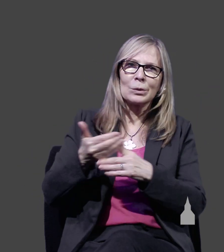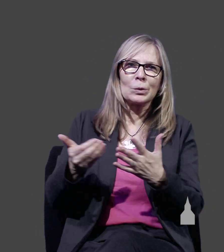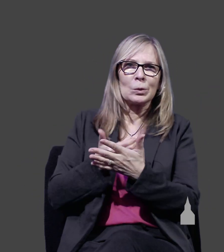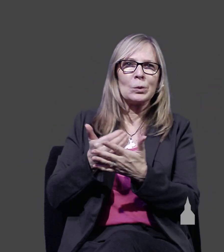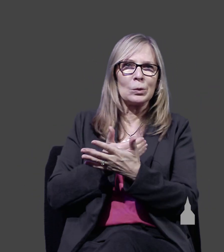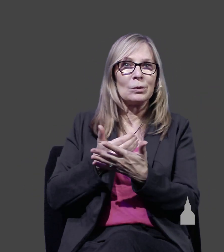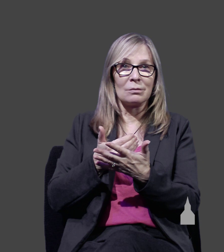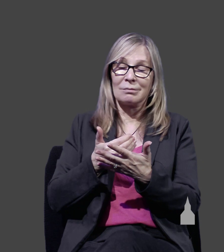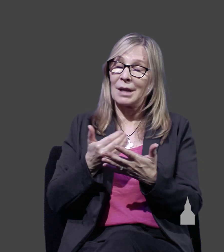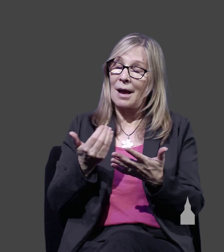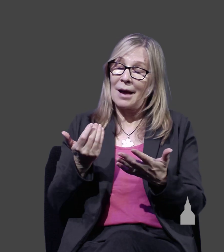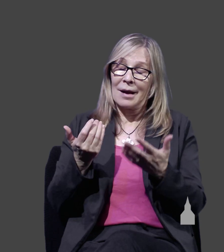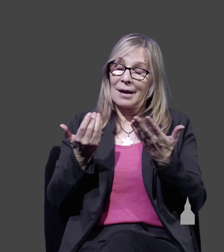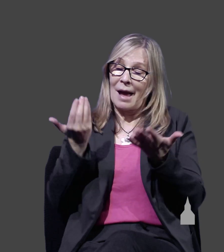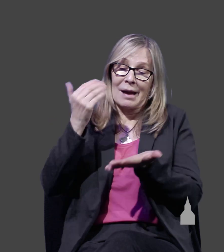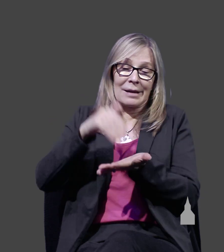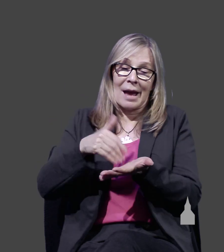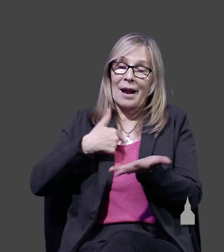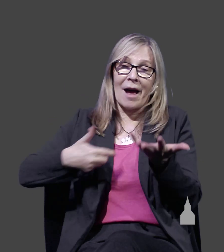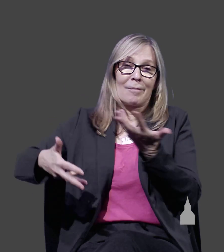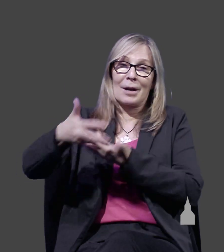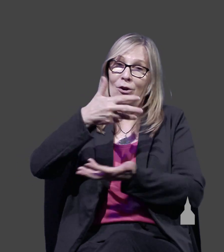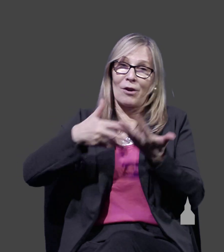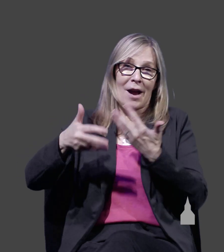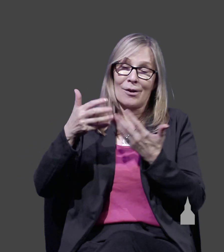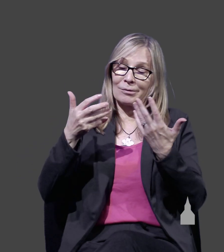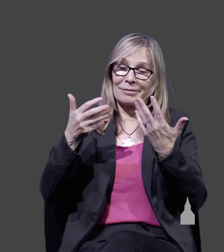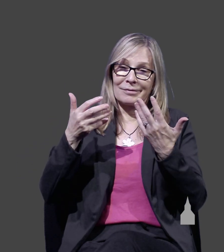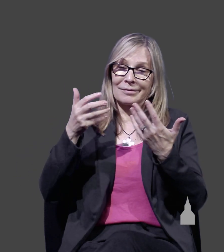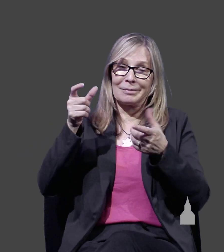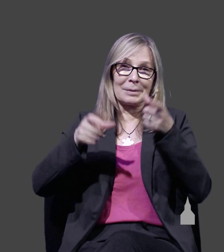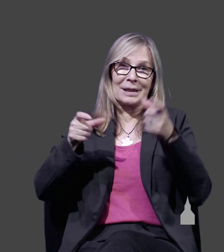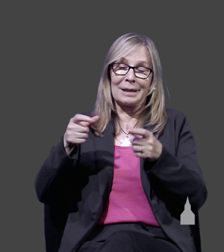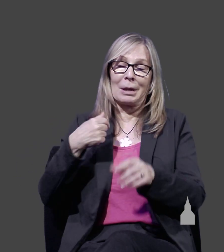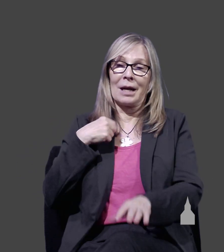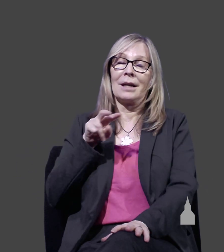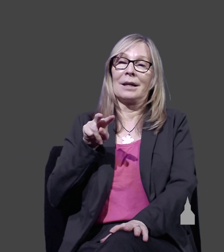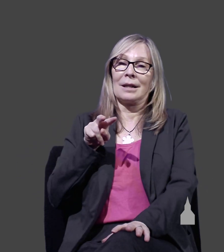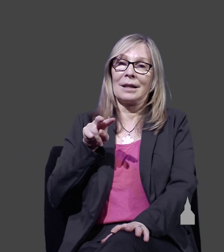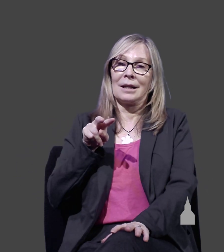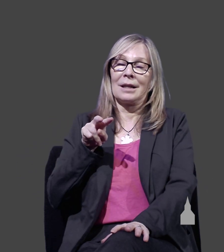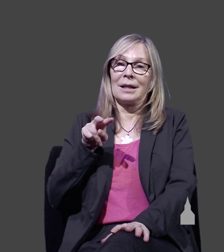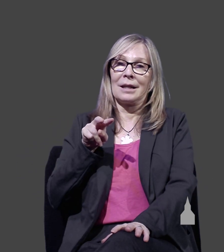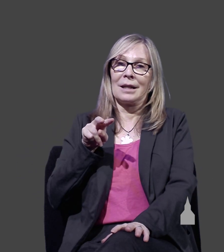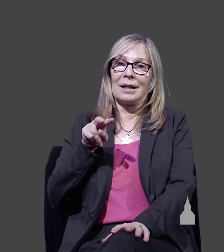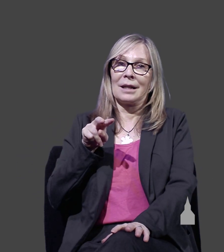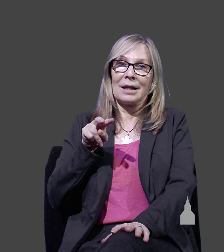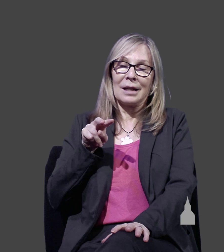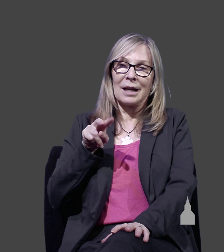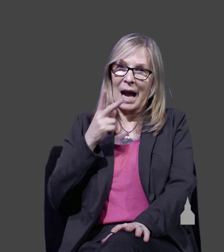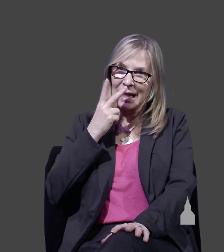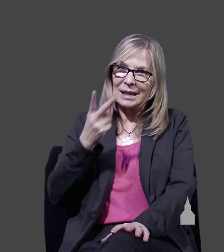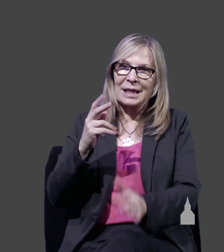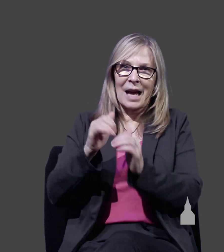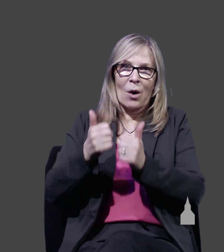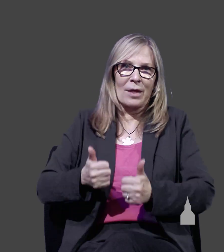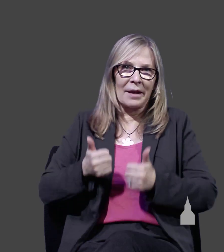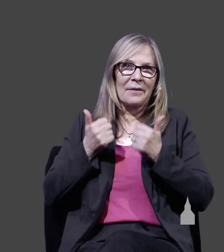Again, I've been around people in various environments, and I'm sure you have too, where I've known them long enough, I've seen how they live.